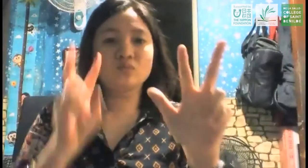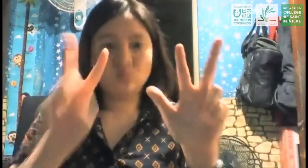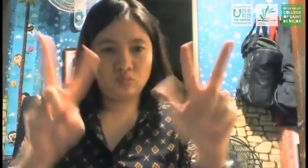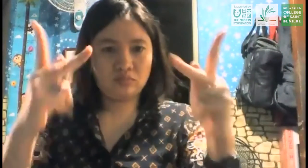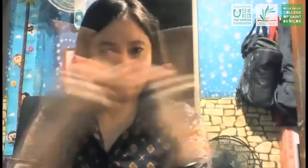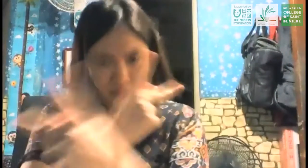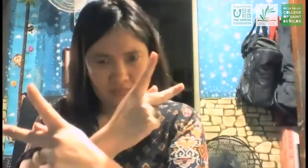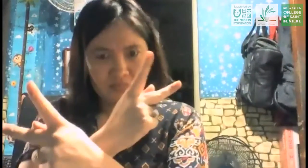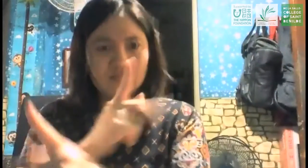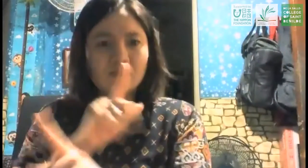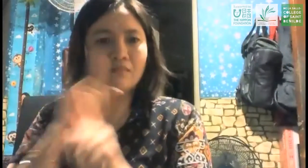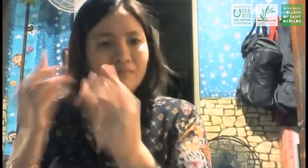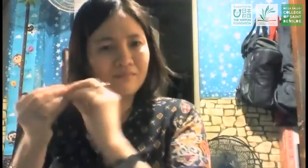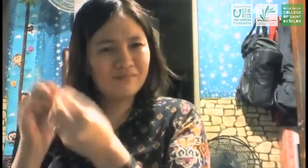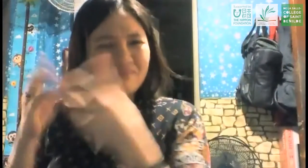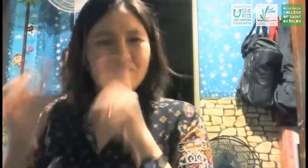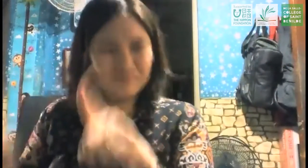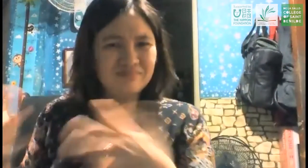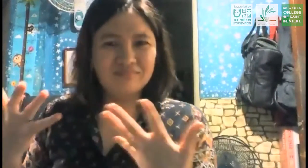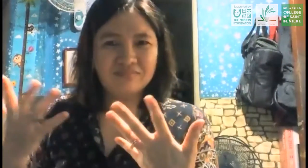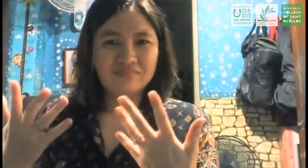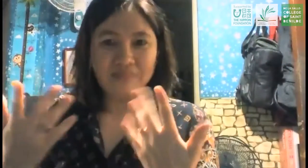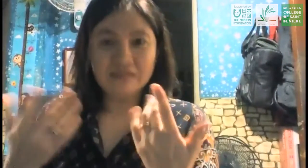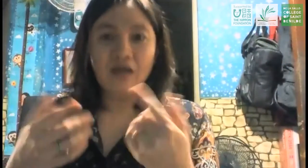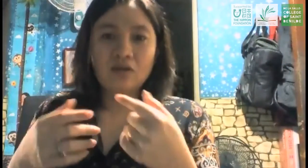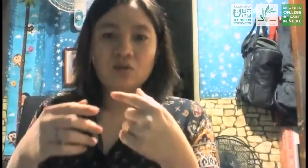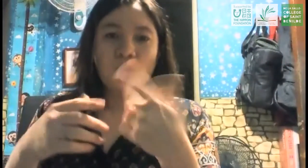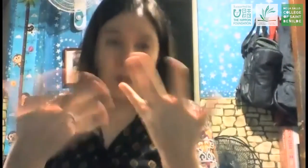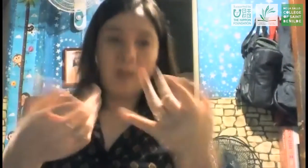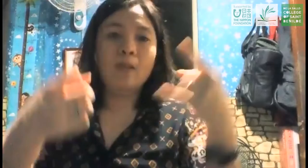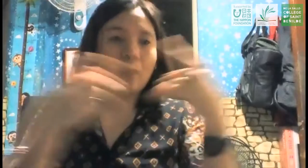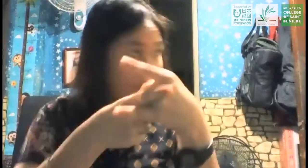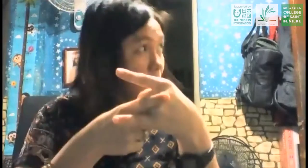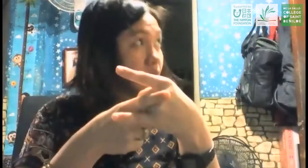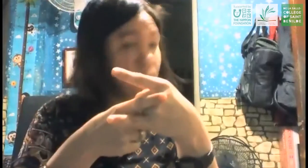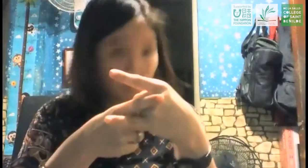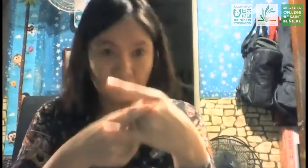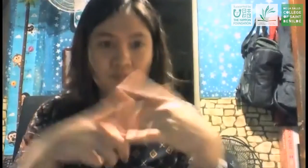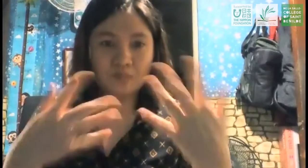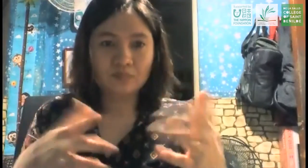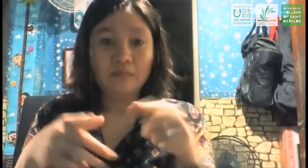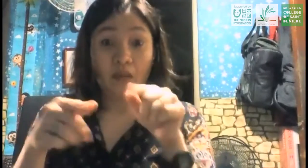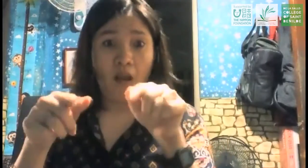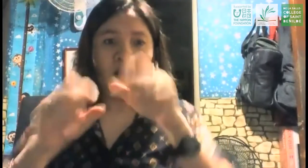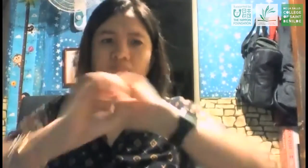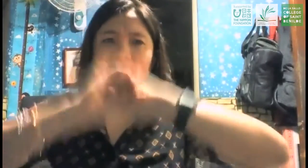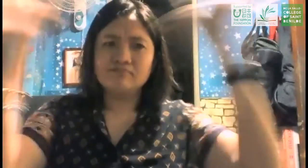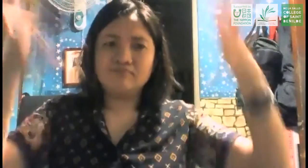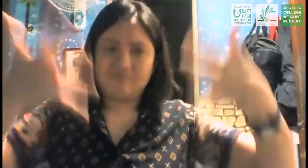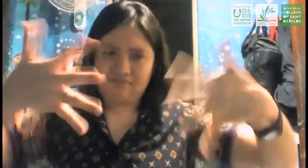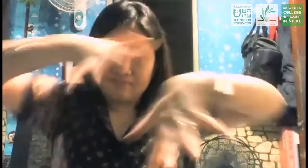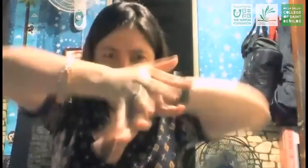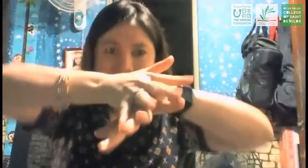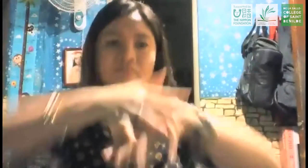So this sign is also there's an understanding of it being subtraction. So we also